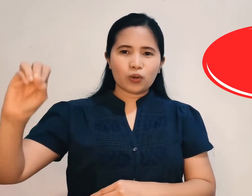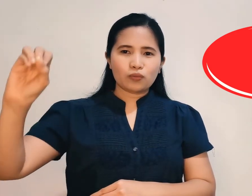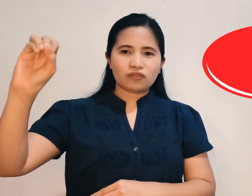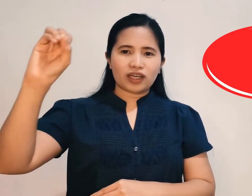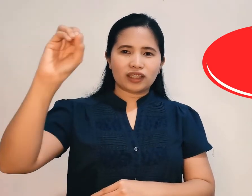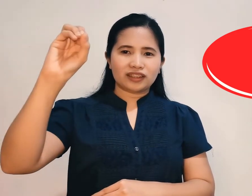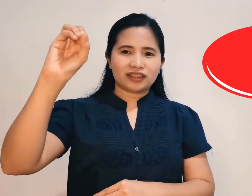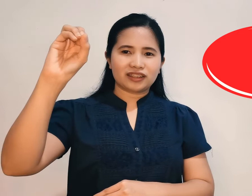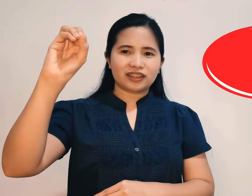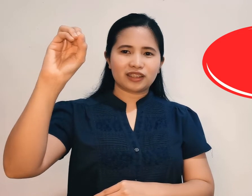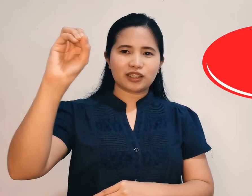oval.